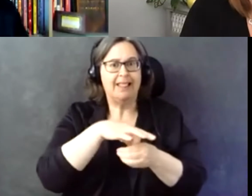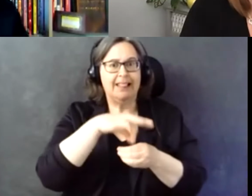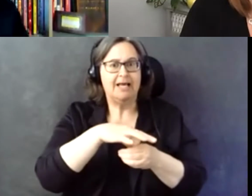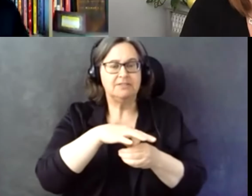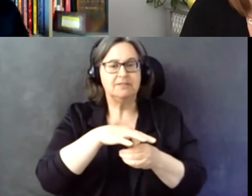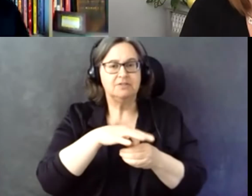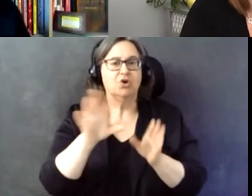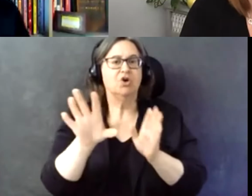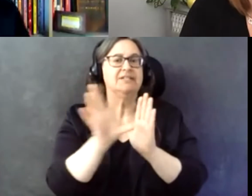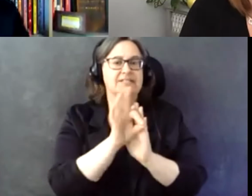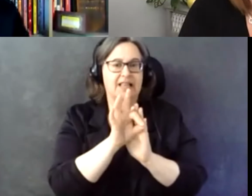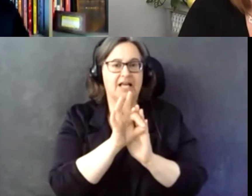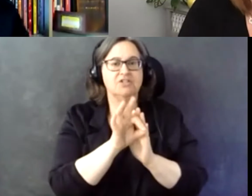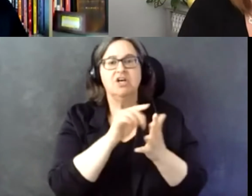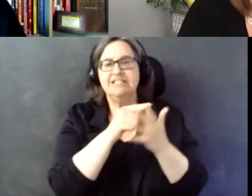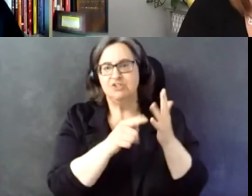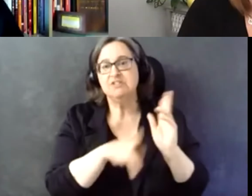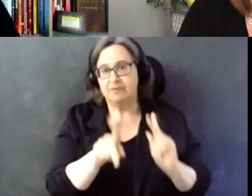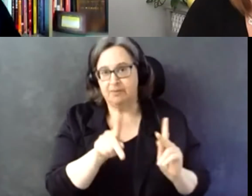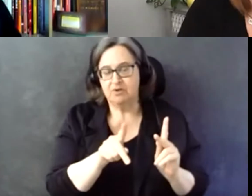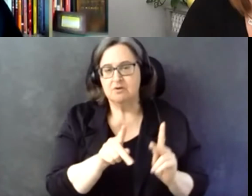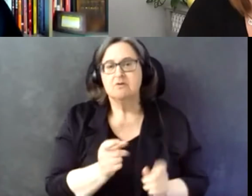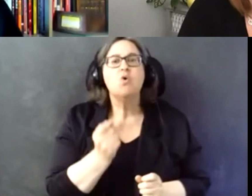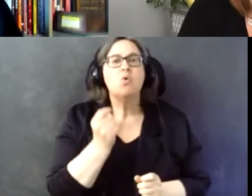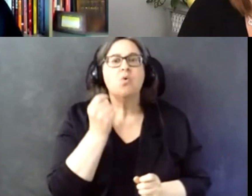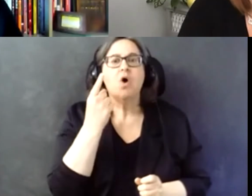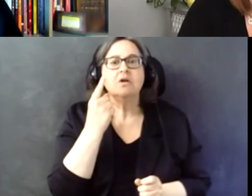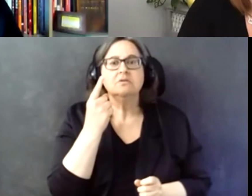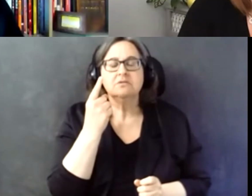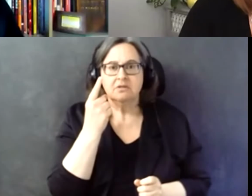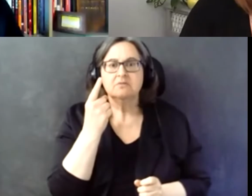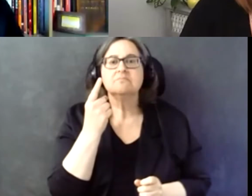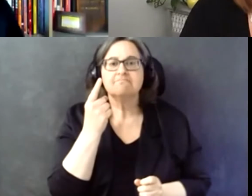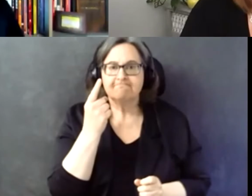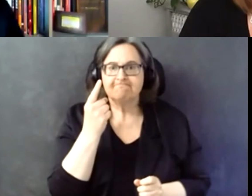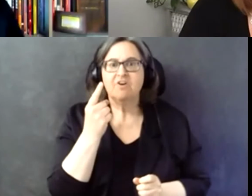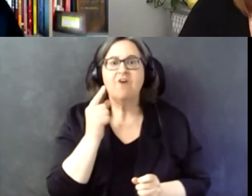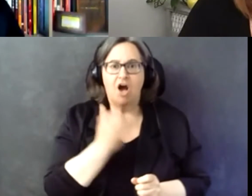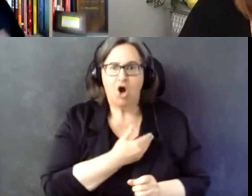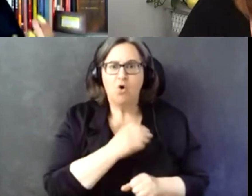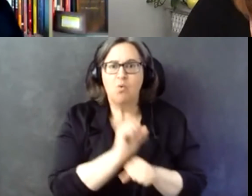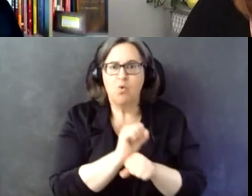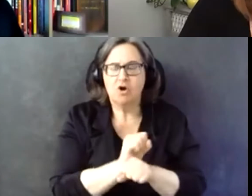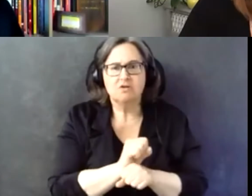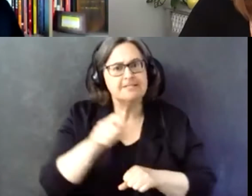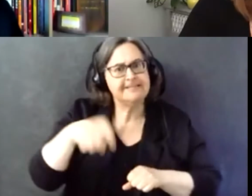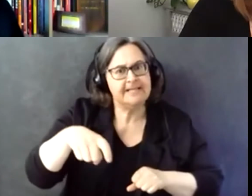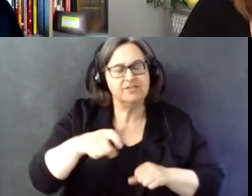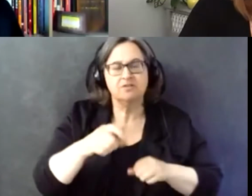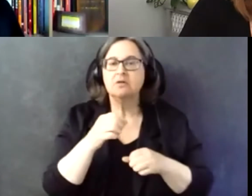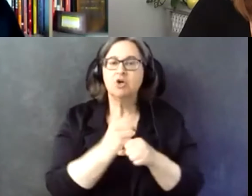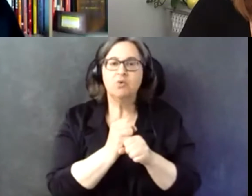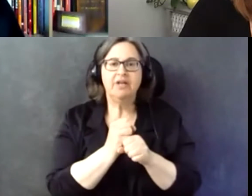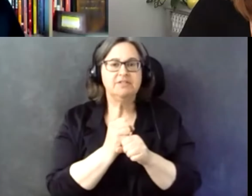or select a series of people who understand the necessity of that work because not only does it create a